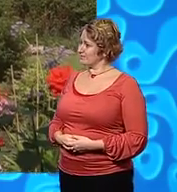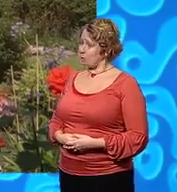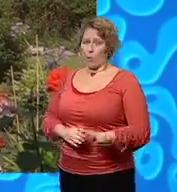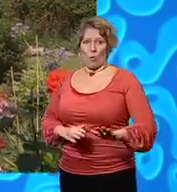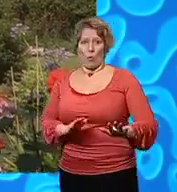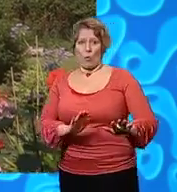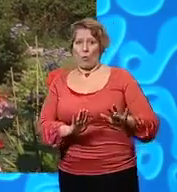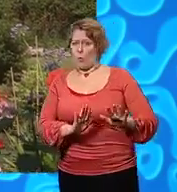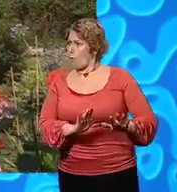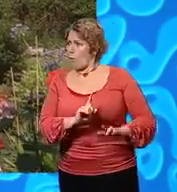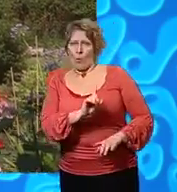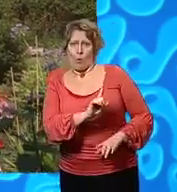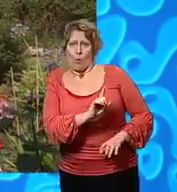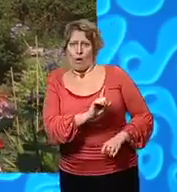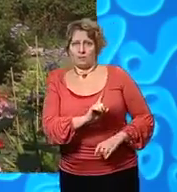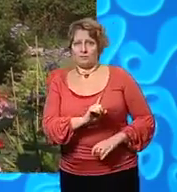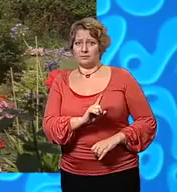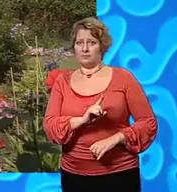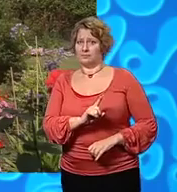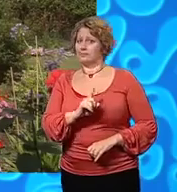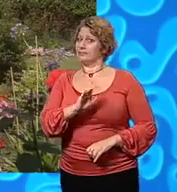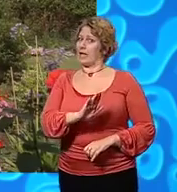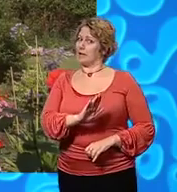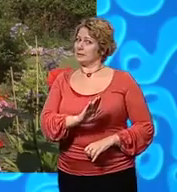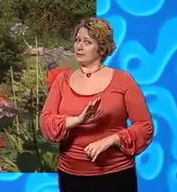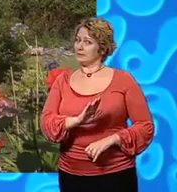Oh, just a moment, Pippin. Stay.